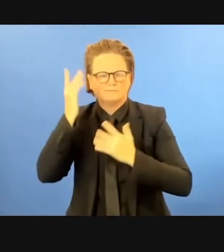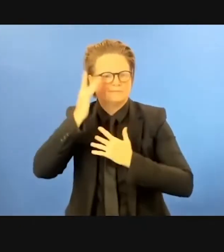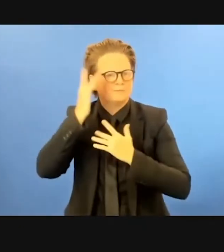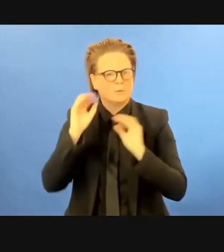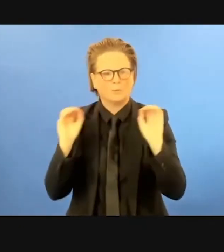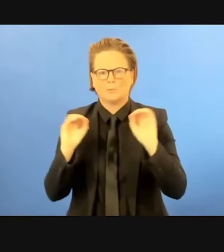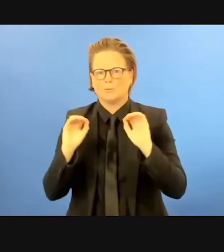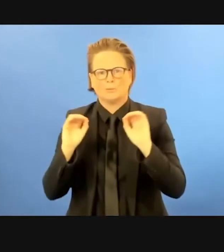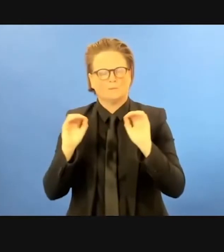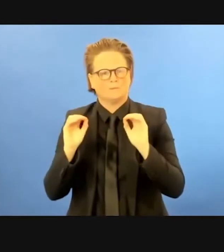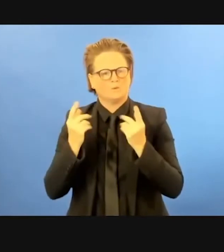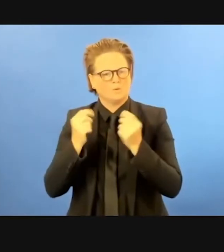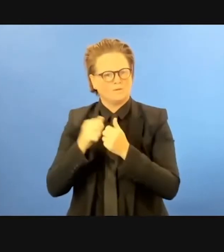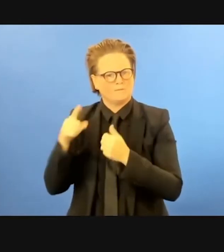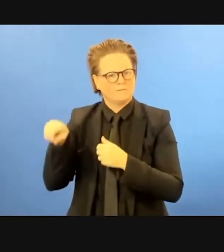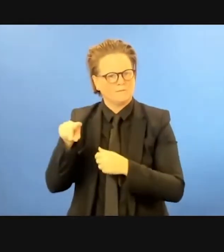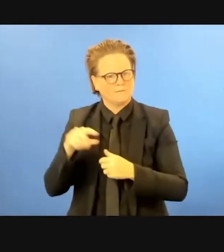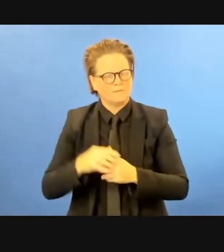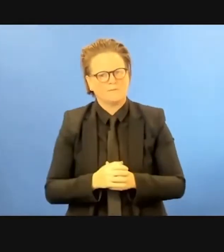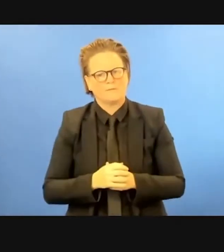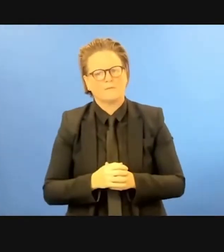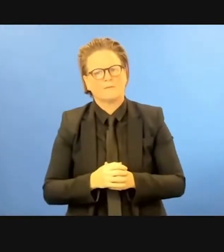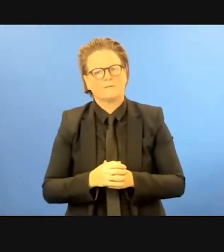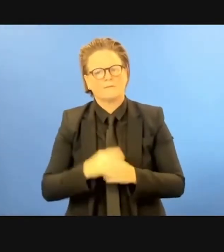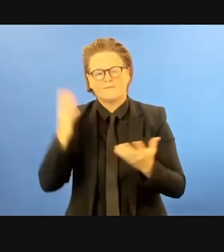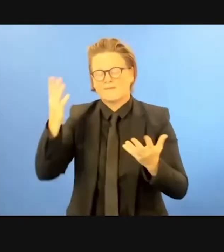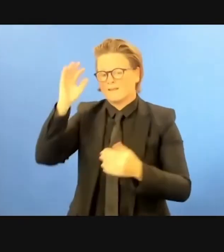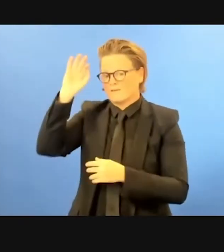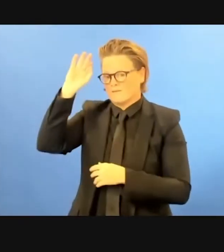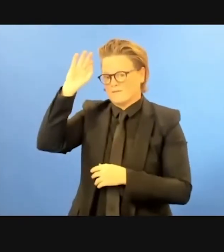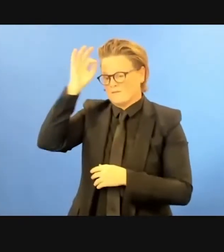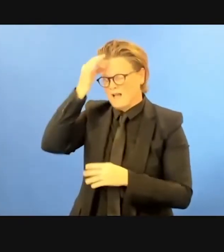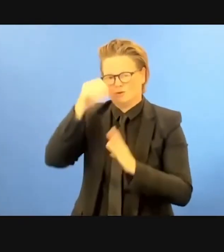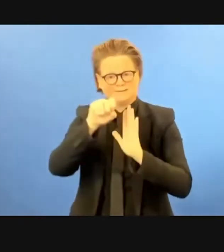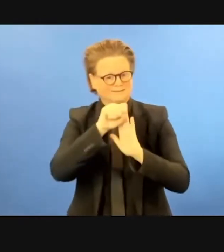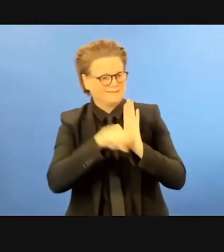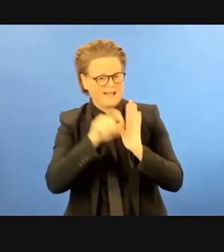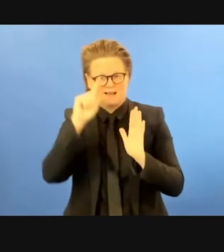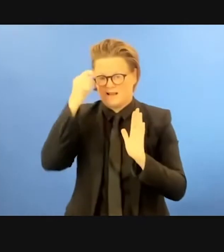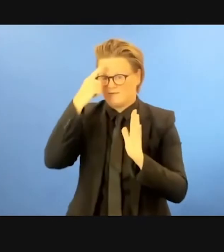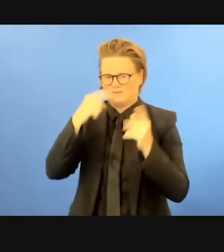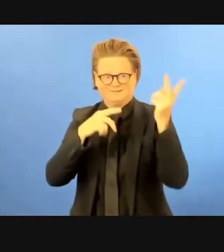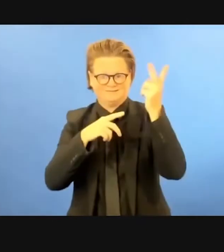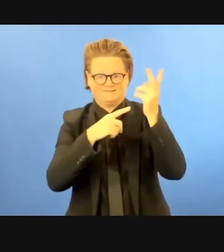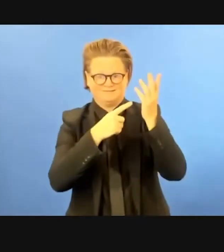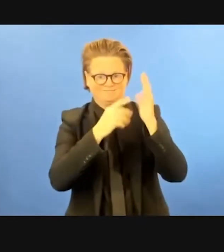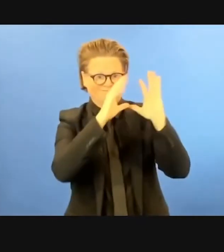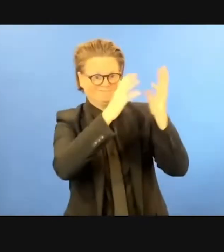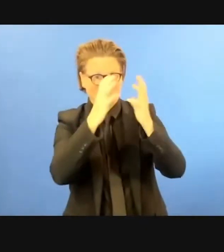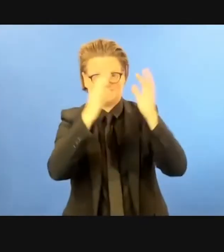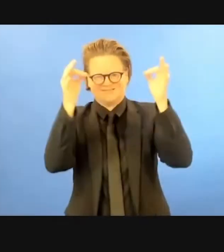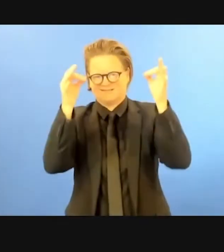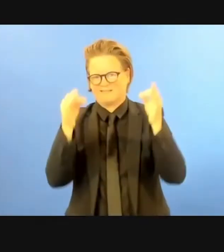So the federal and state governments are driving the prioritization process. And we currently do not know